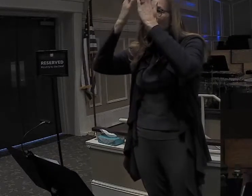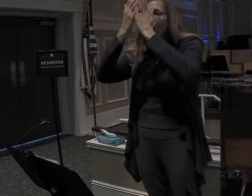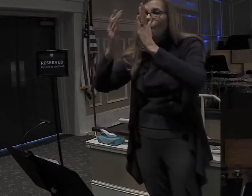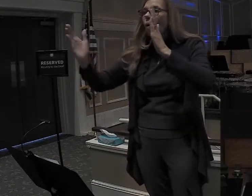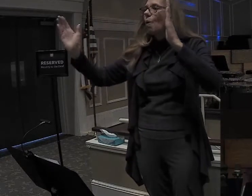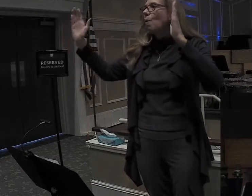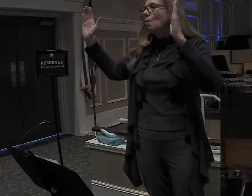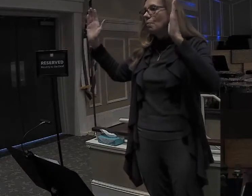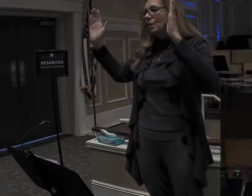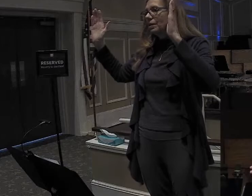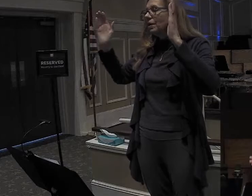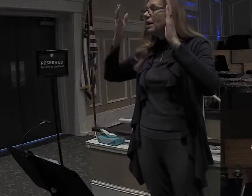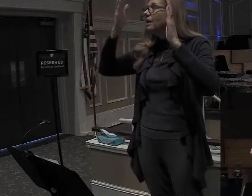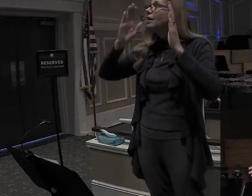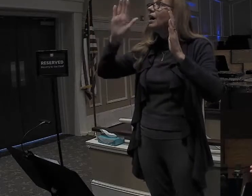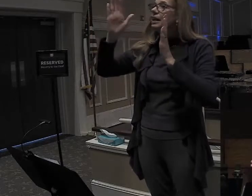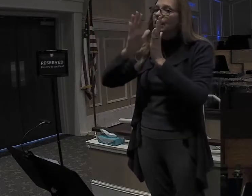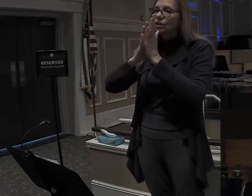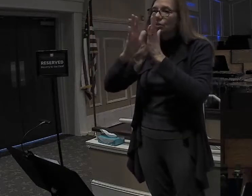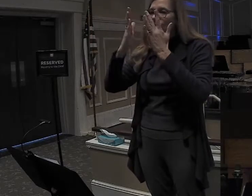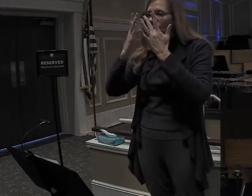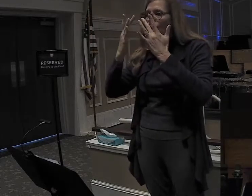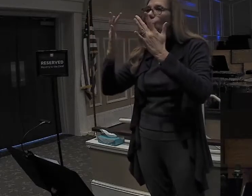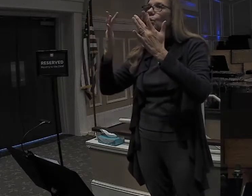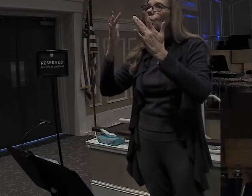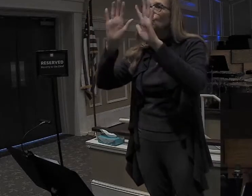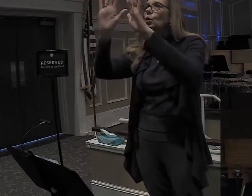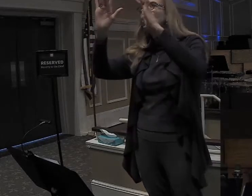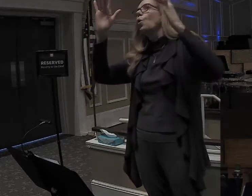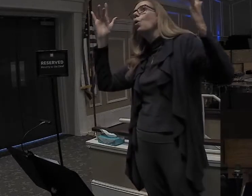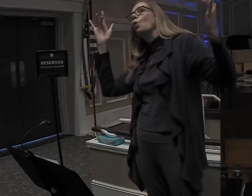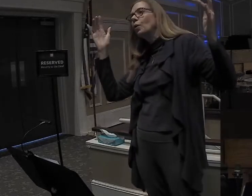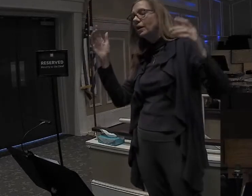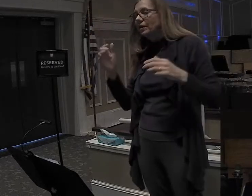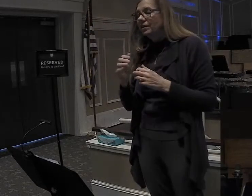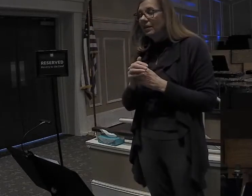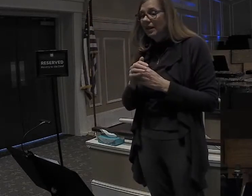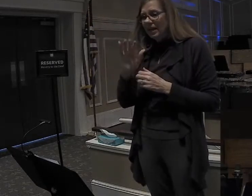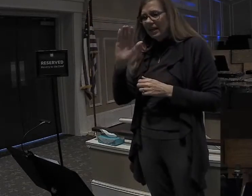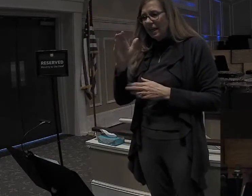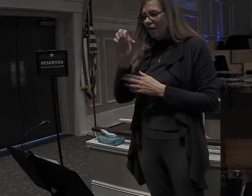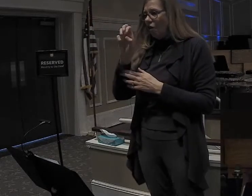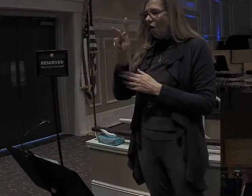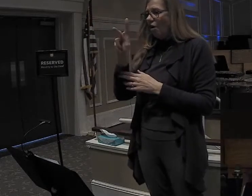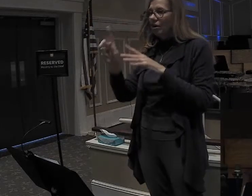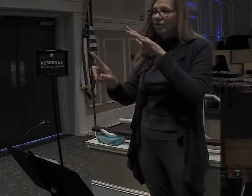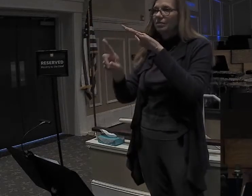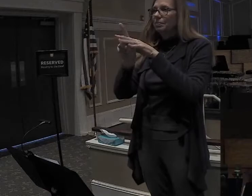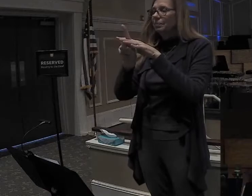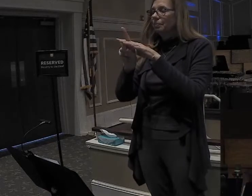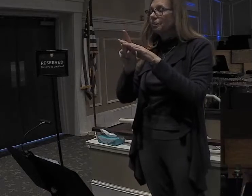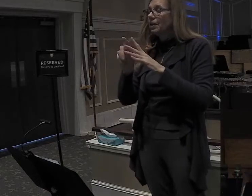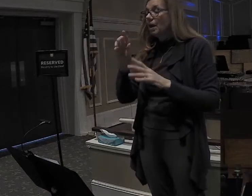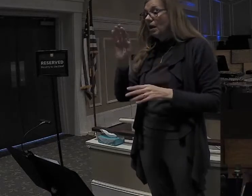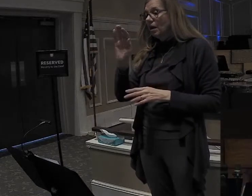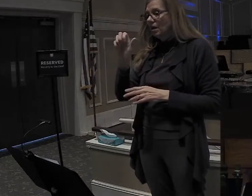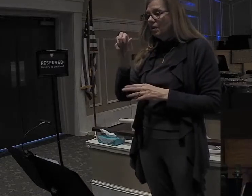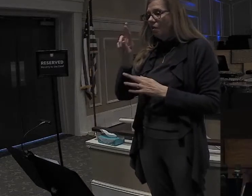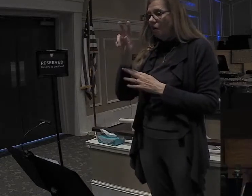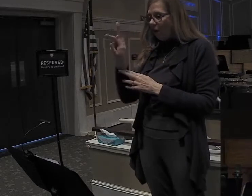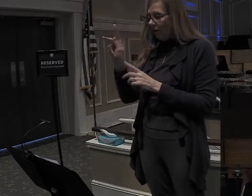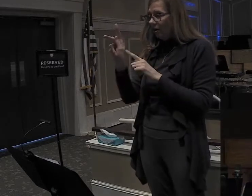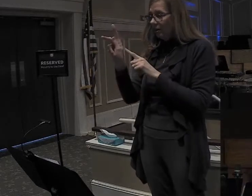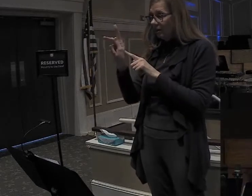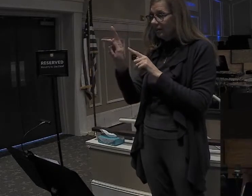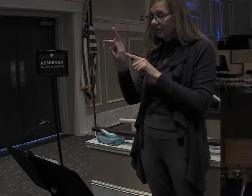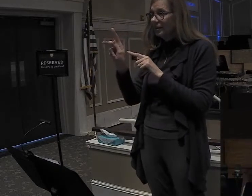and the glory of God is revealed. The ark appears. The ark in the Old Testament, I spent a lot of